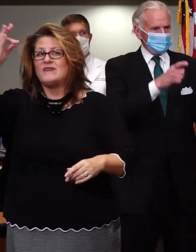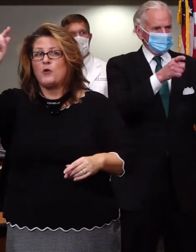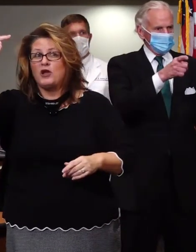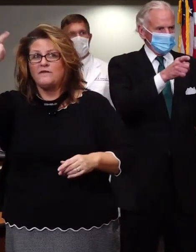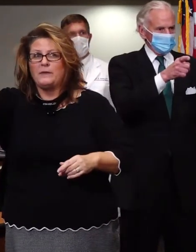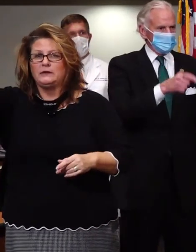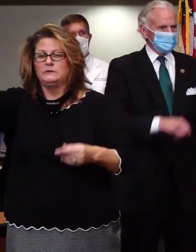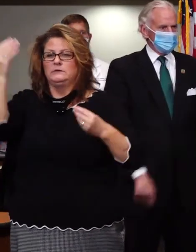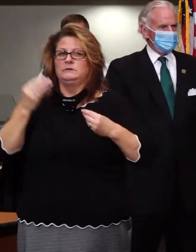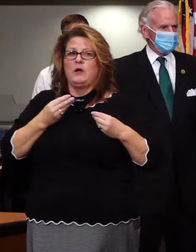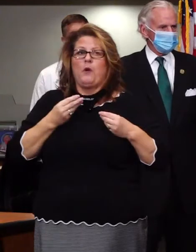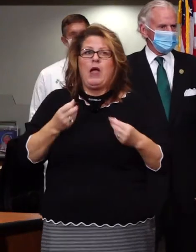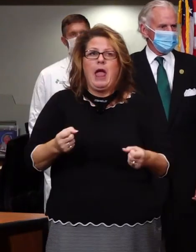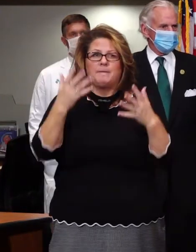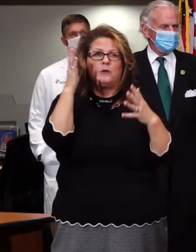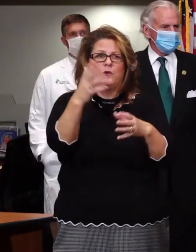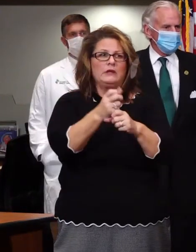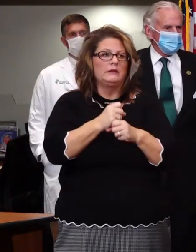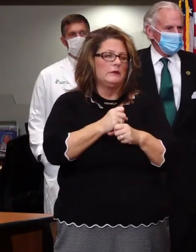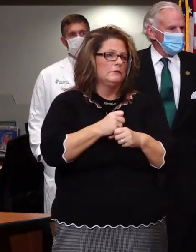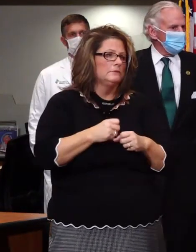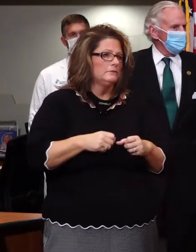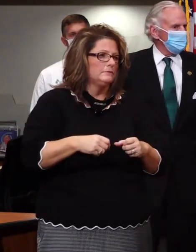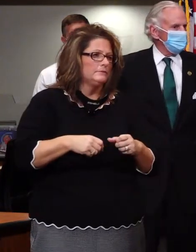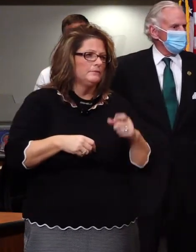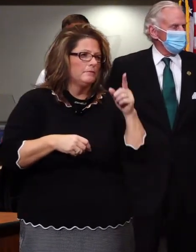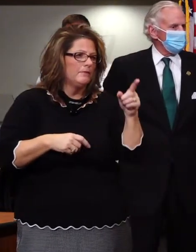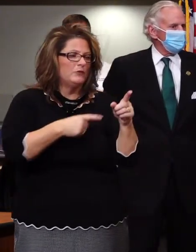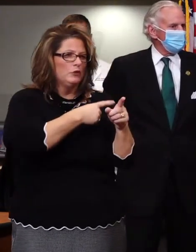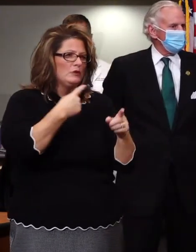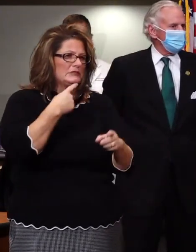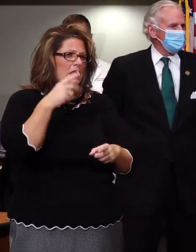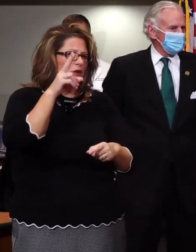quick follow-up question. If you're saying the current estimate is 200 to